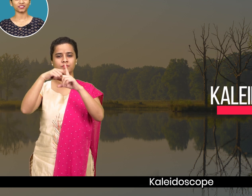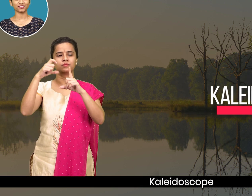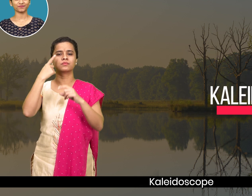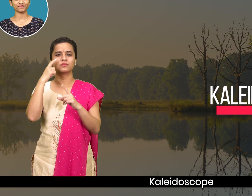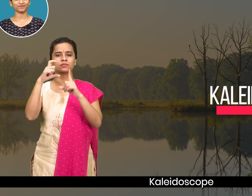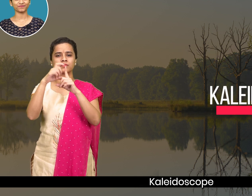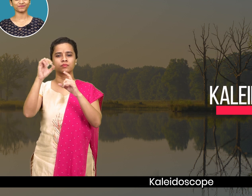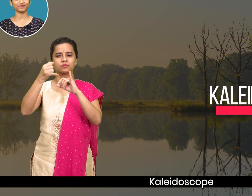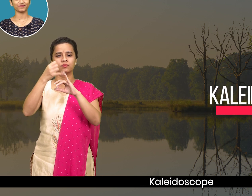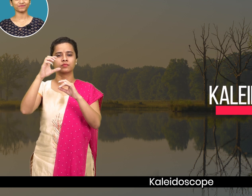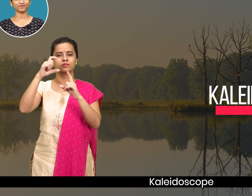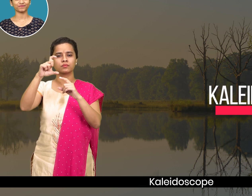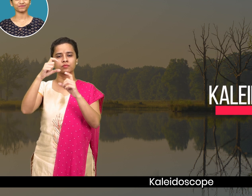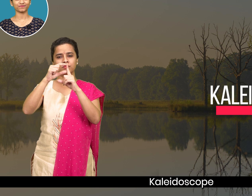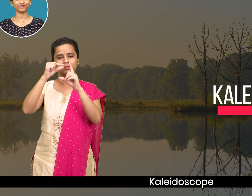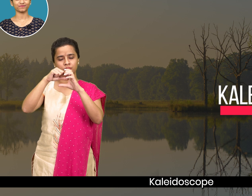Kaleidoscope.